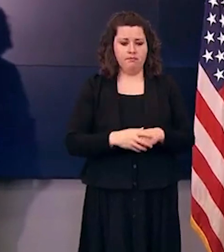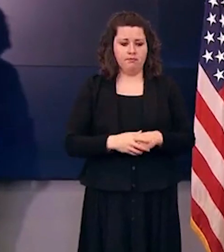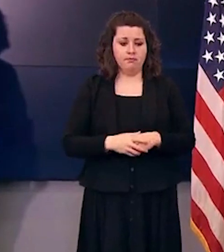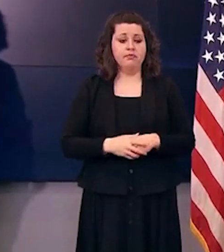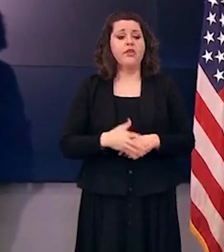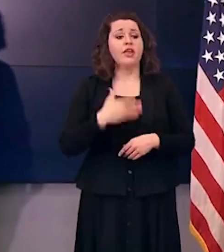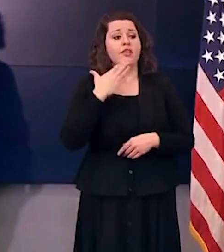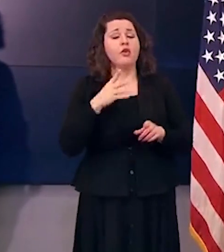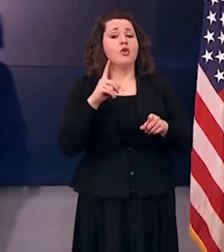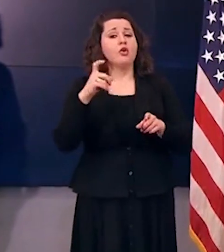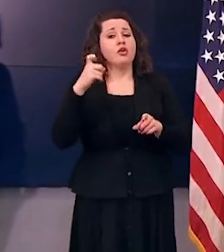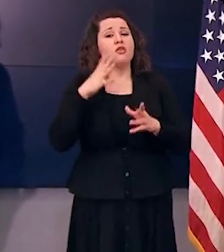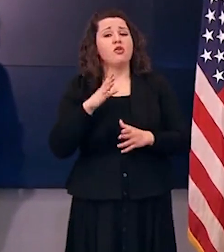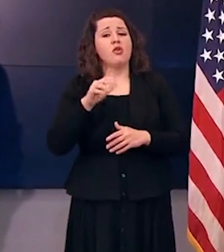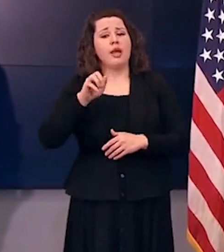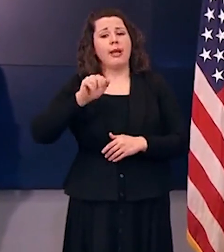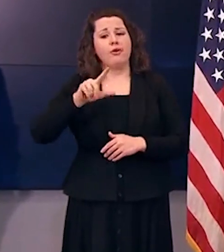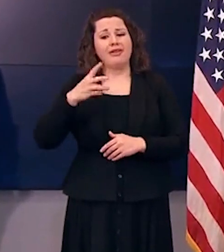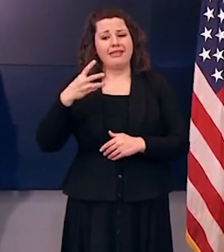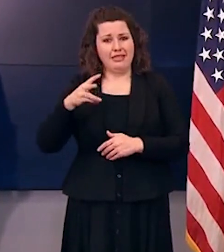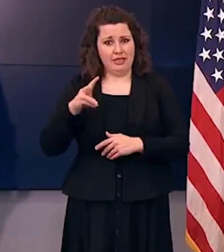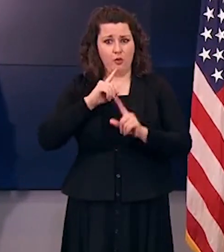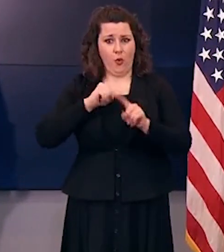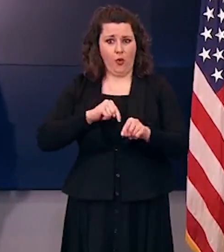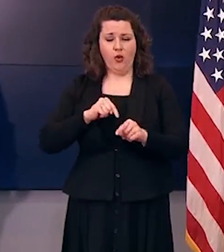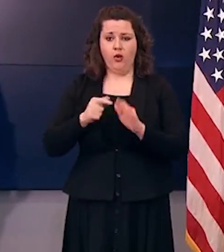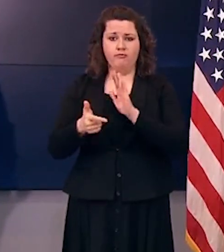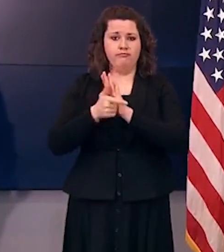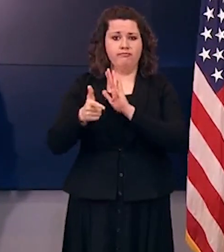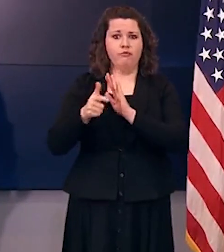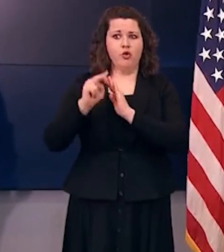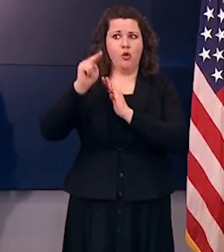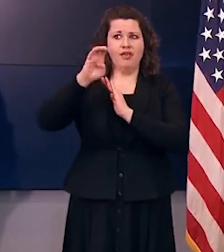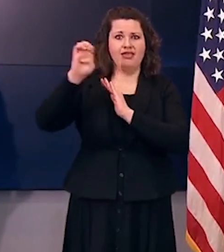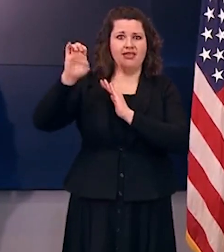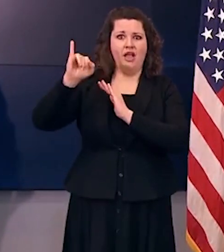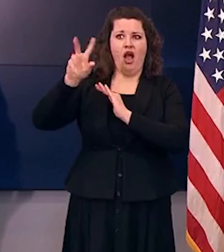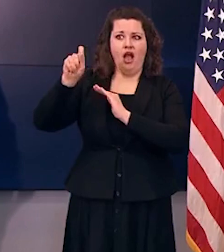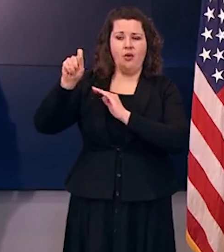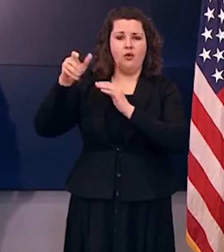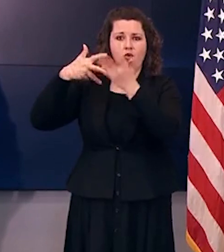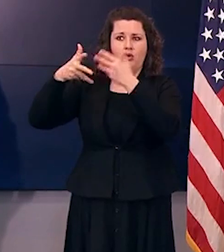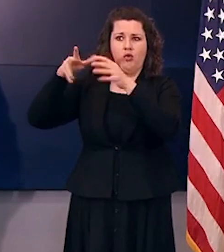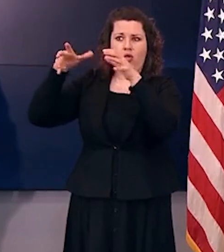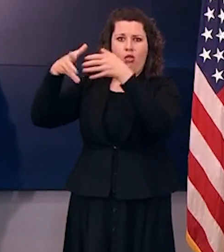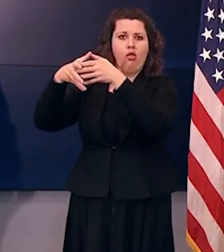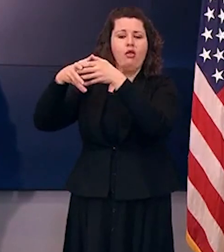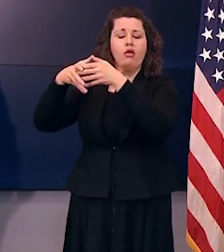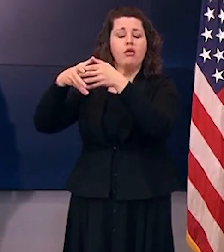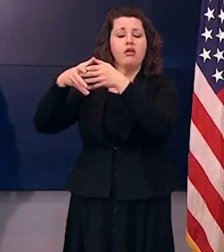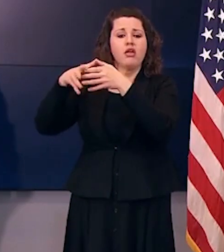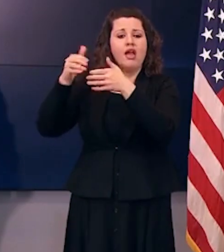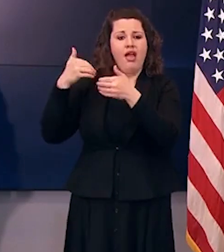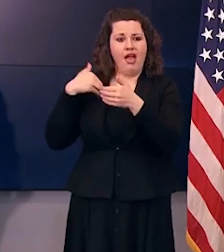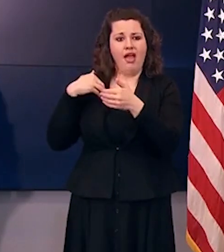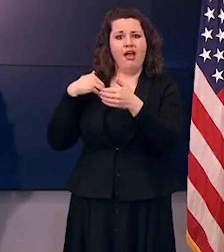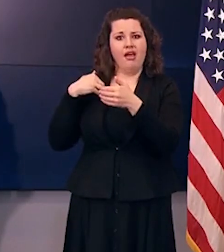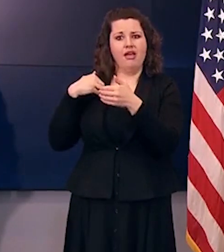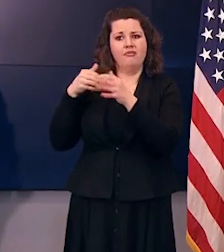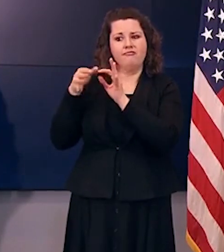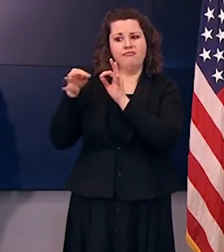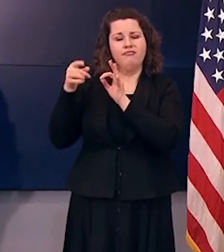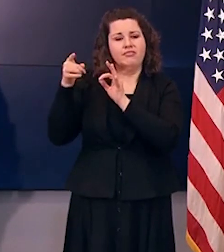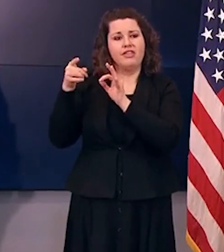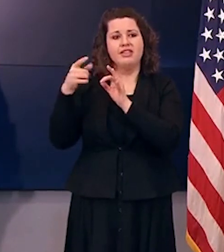April 16th order that banned social gatherings in northeastern Iowa had a clause that barred local officials